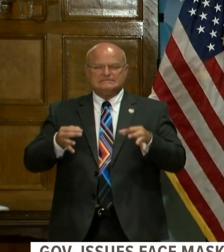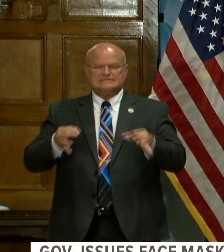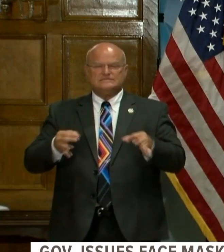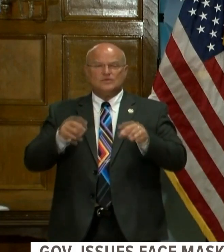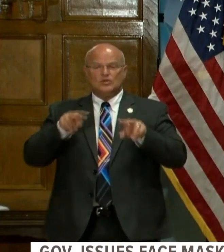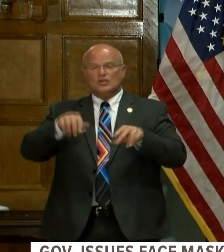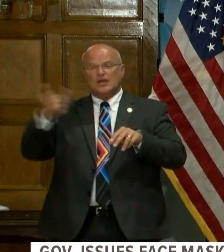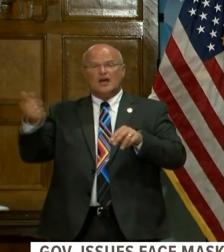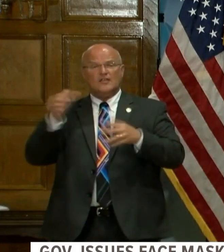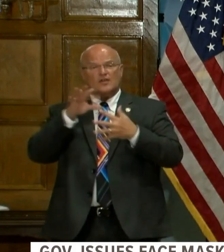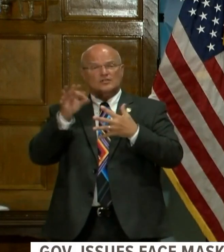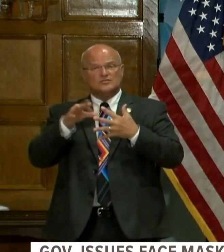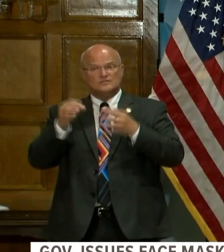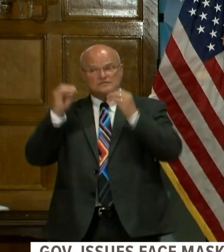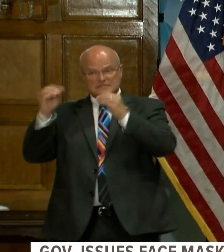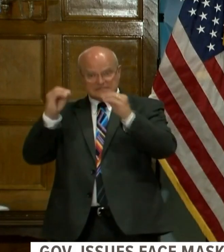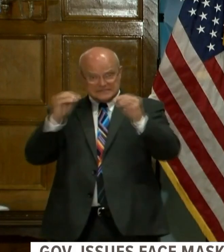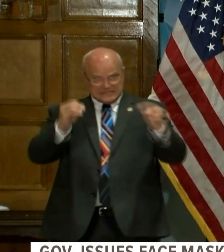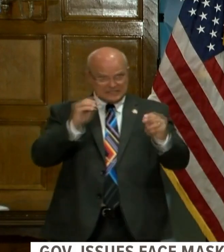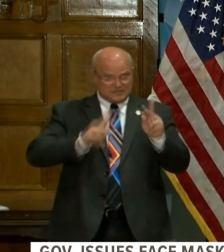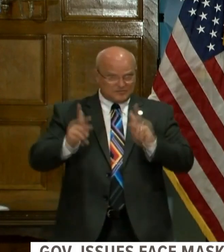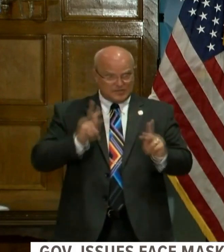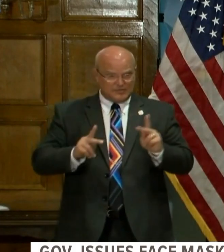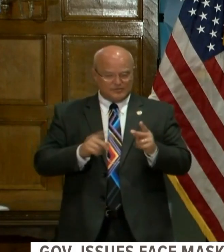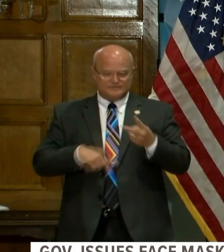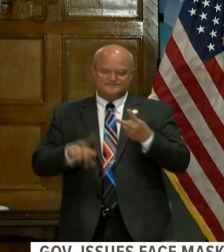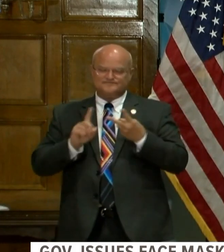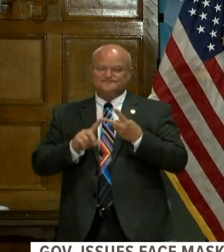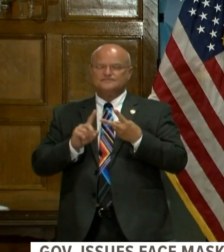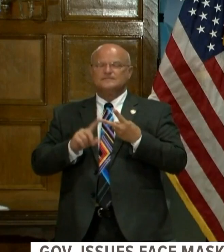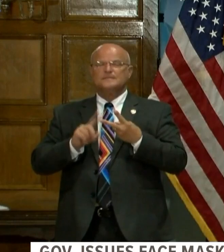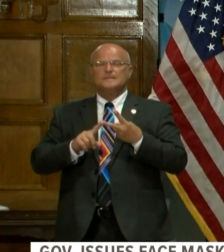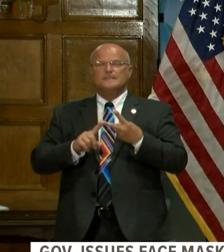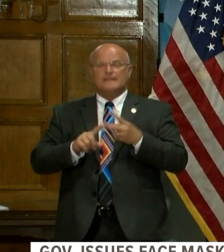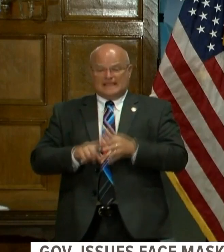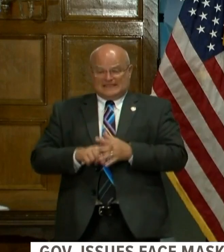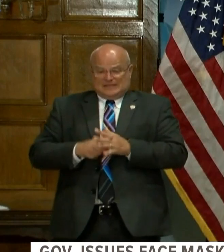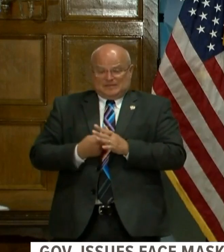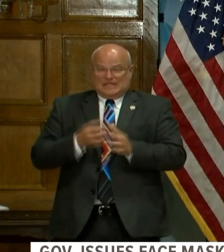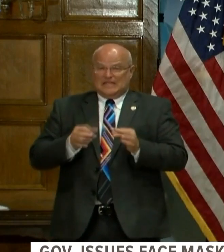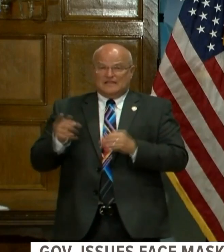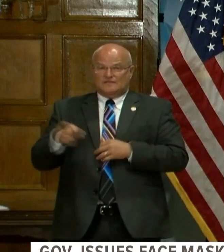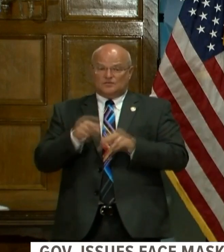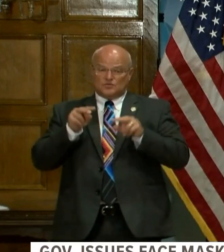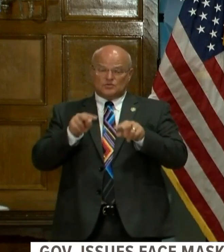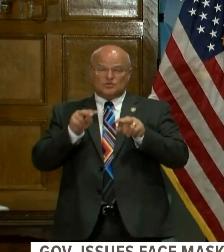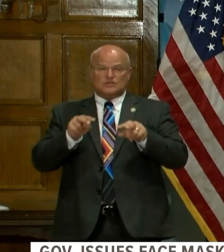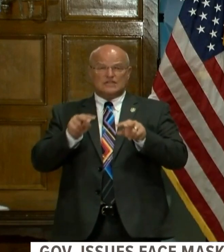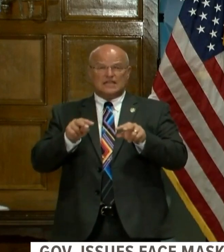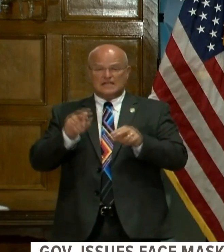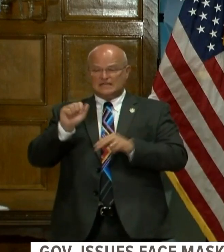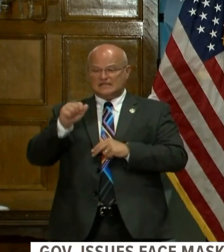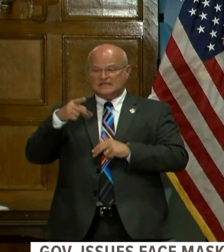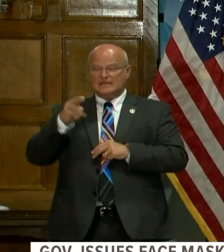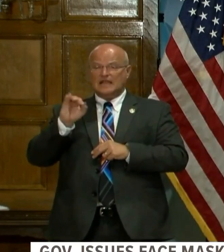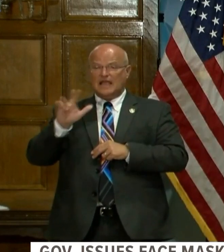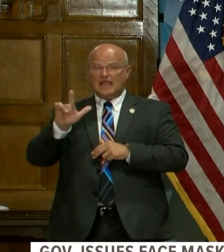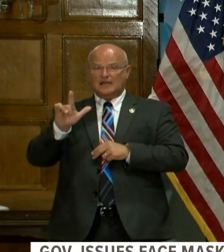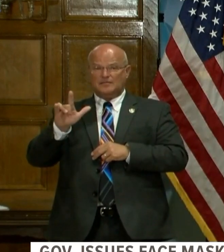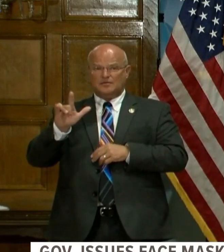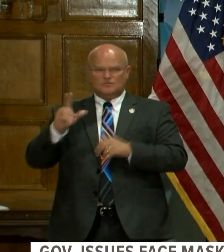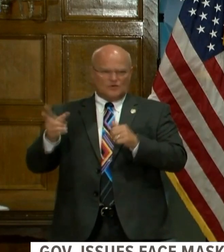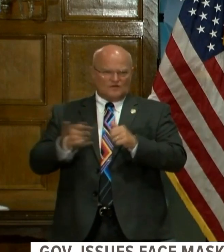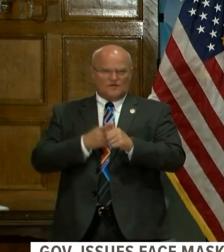other alternatives, including education. Secondly, at the beginning, if you would have looked at April, whenever